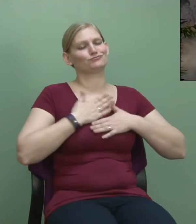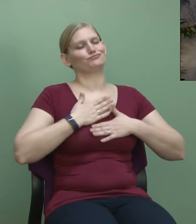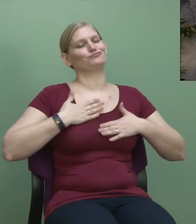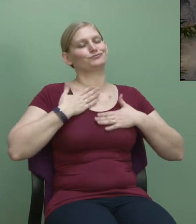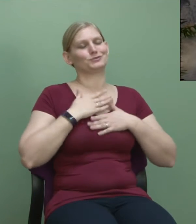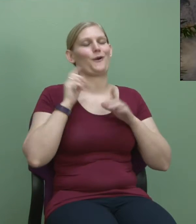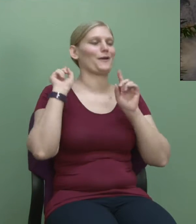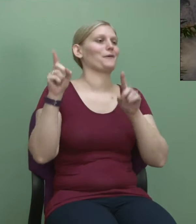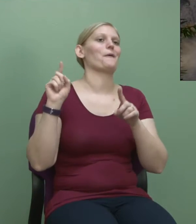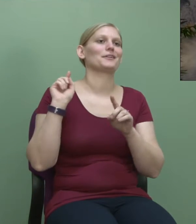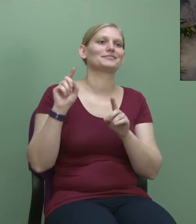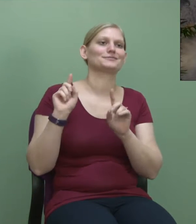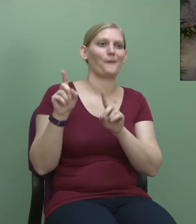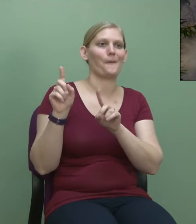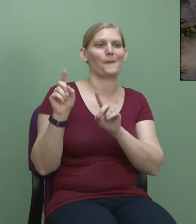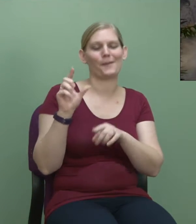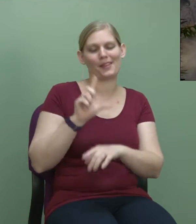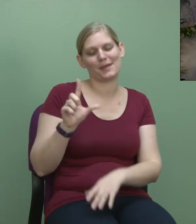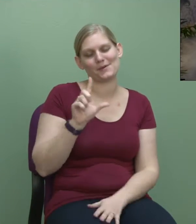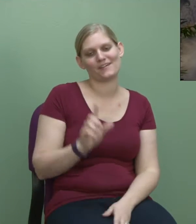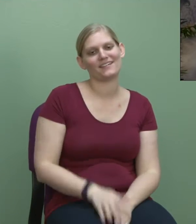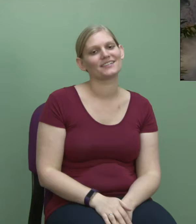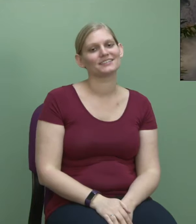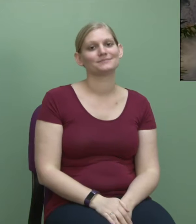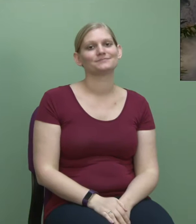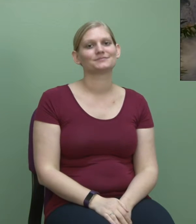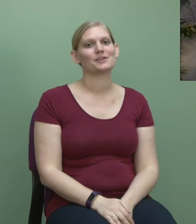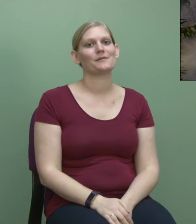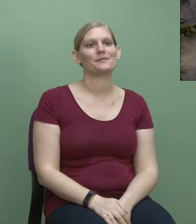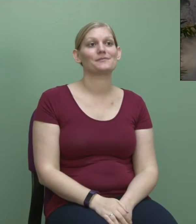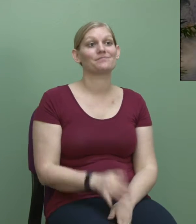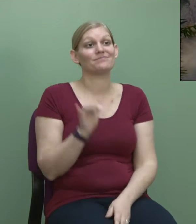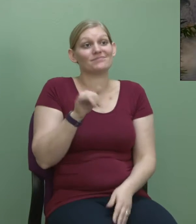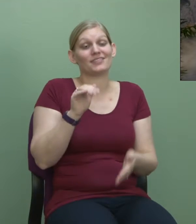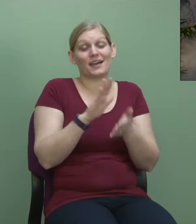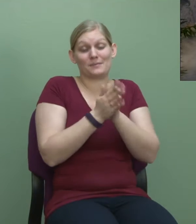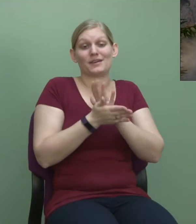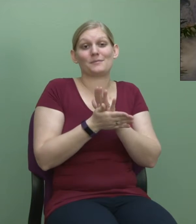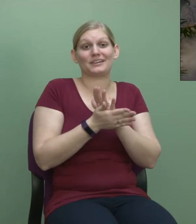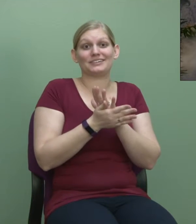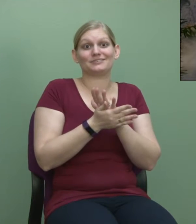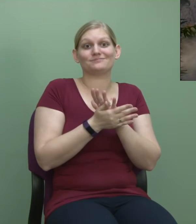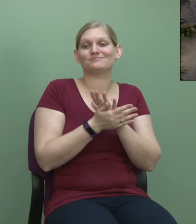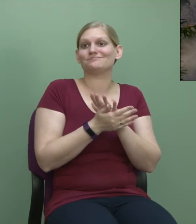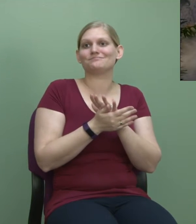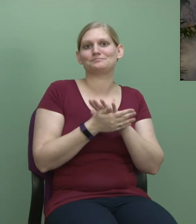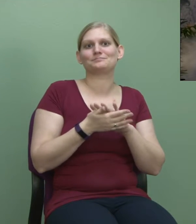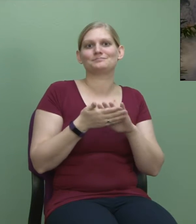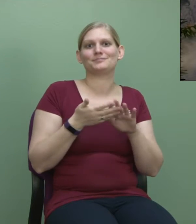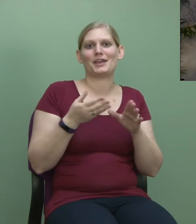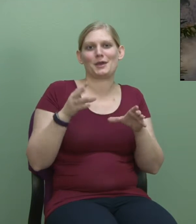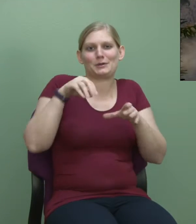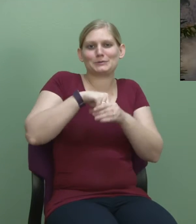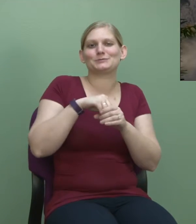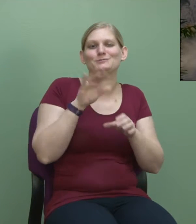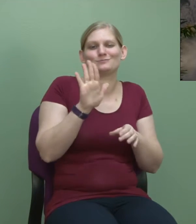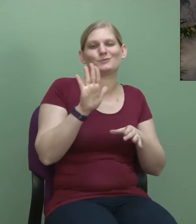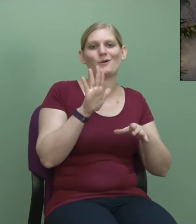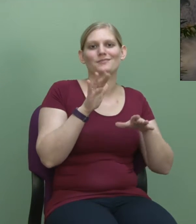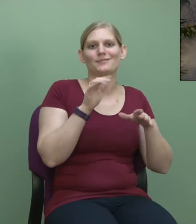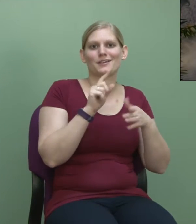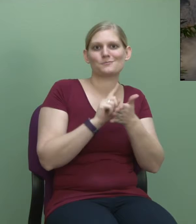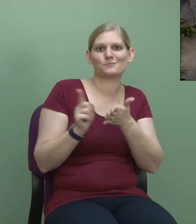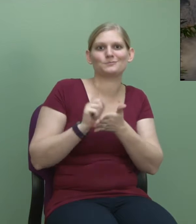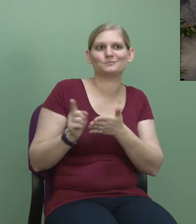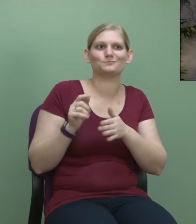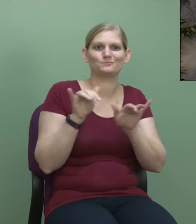their trips to the library, and making that a regular routine in your day, your weekly schedule, can